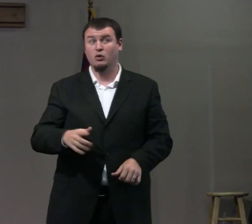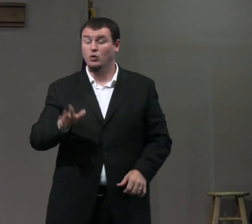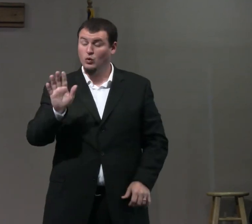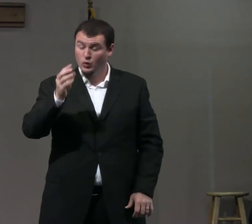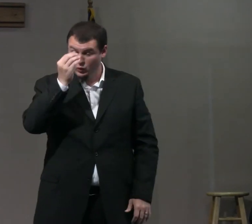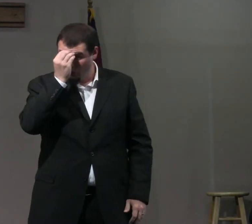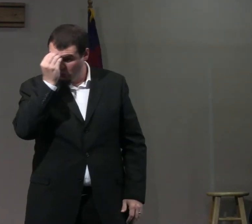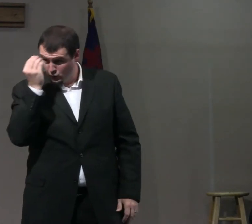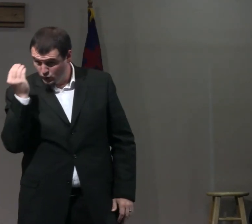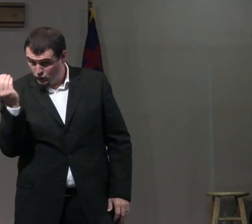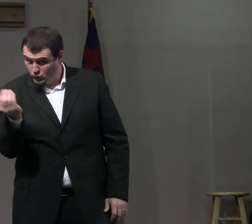made many mistakes.